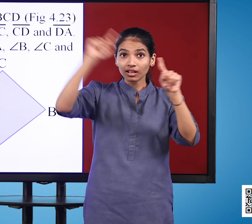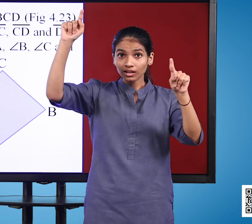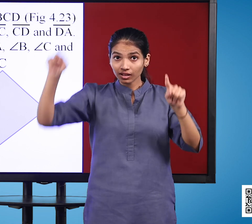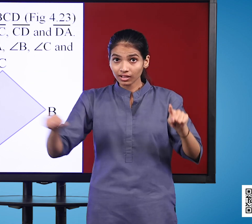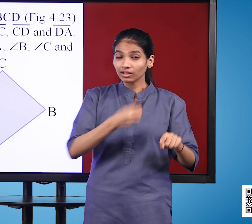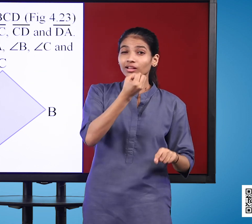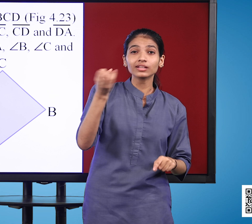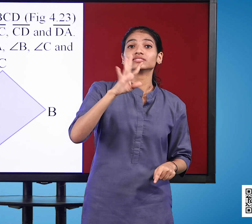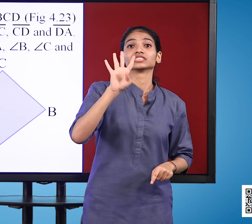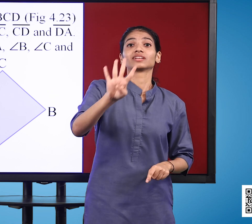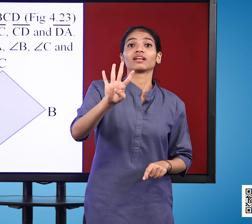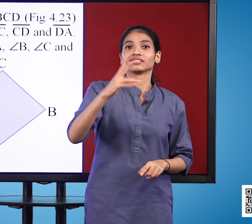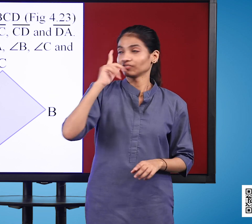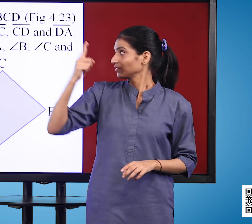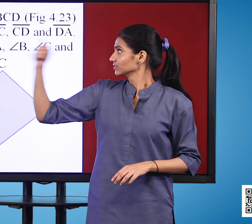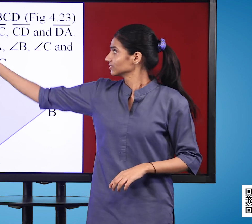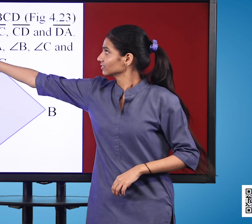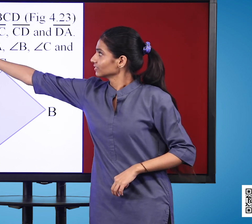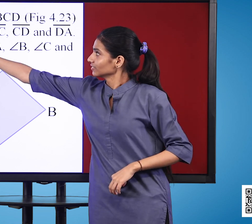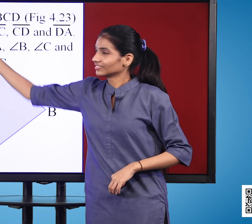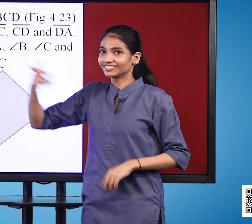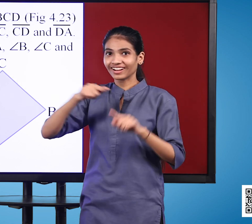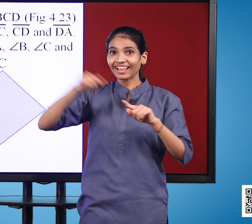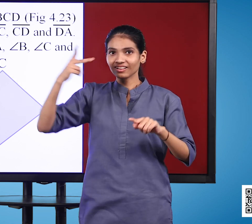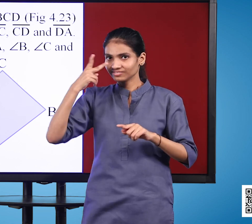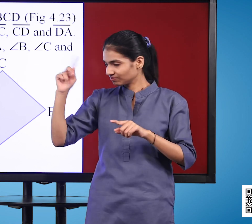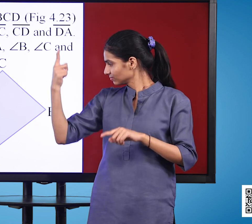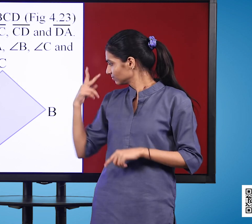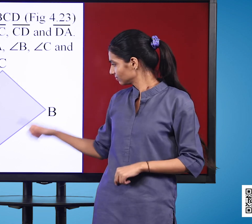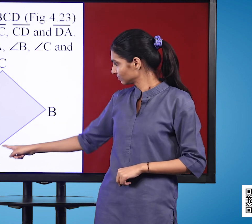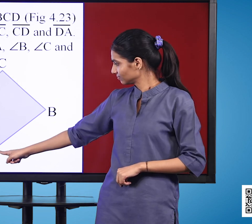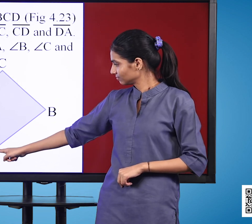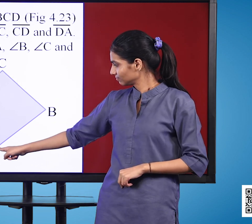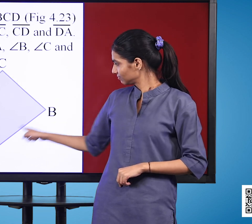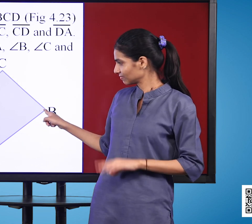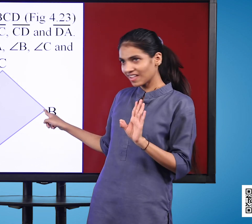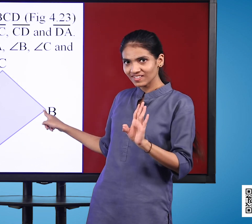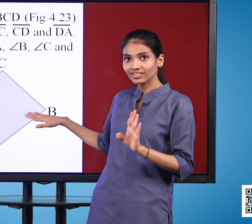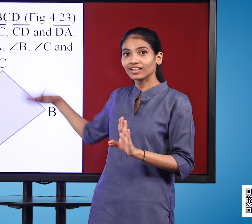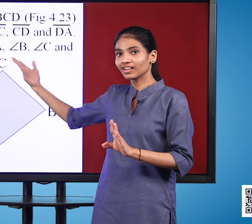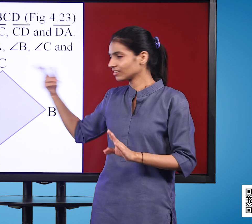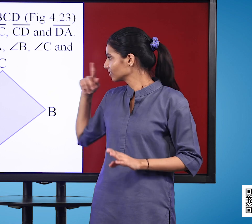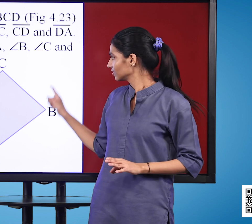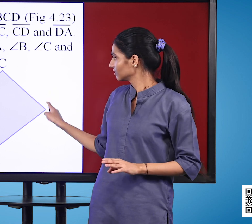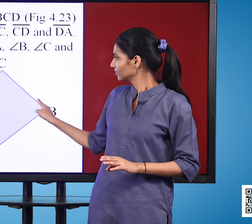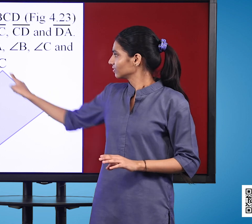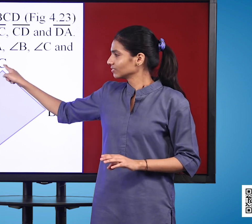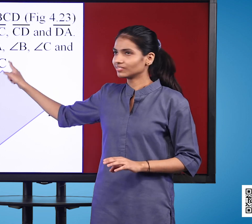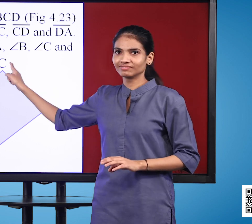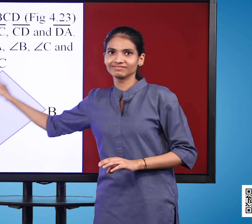given in figure 4.23, has 4 sides: AB, BC,